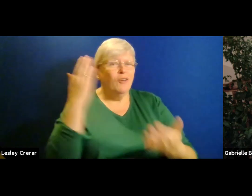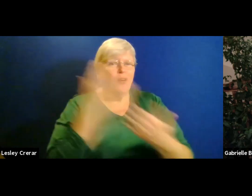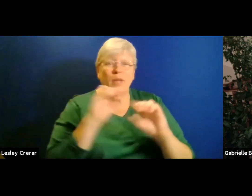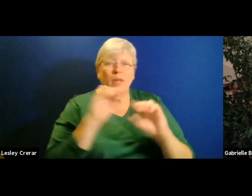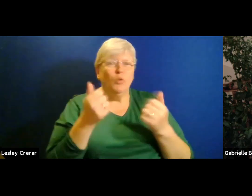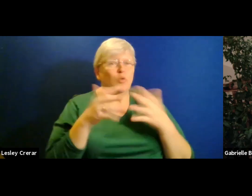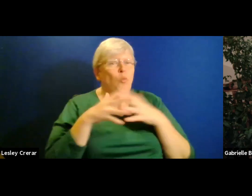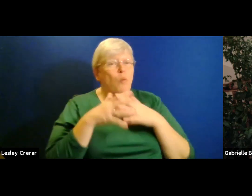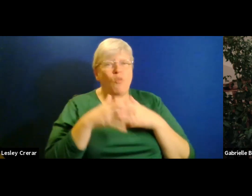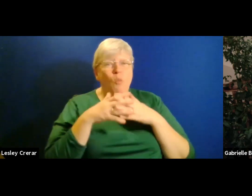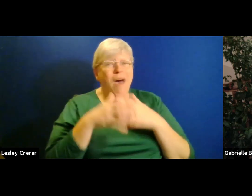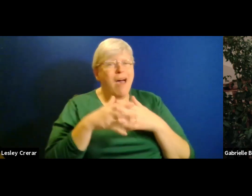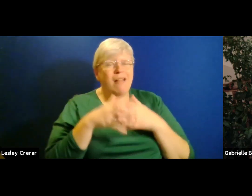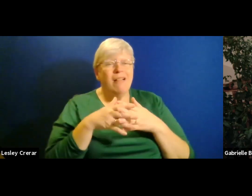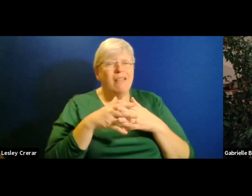worthwhile.